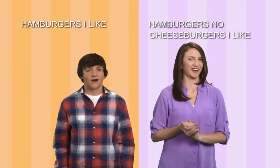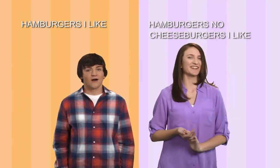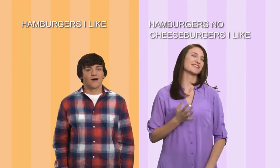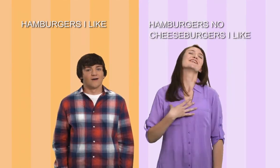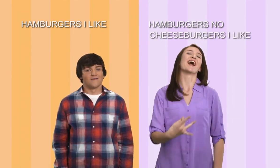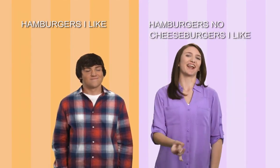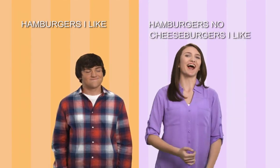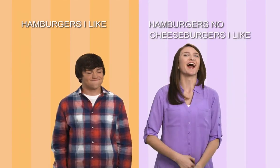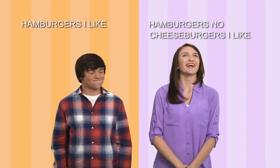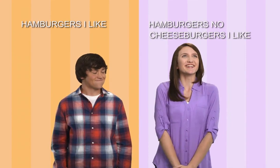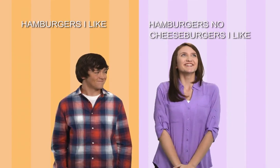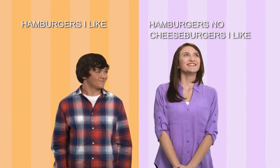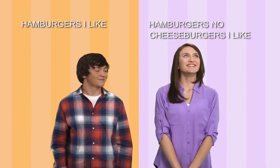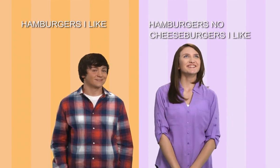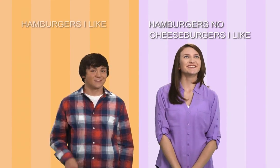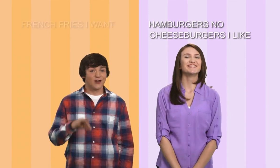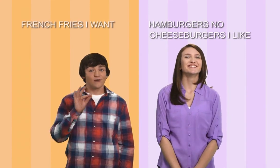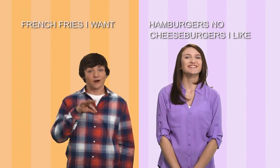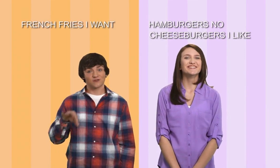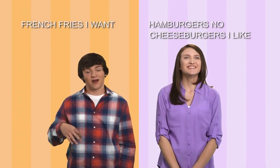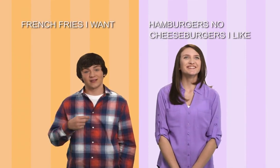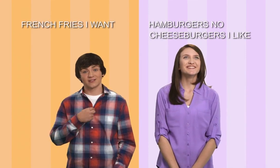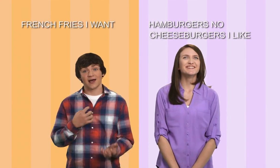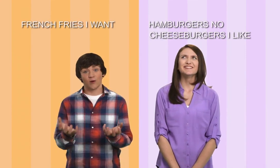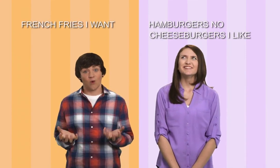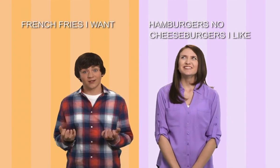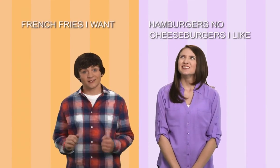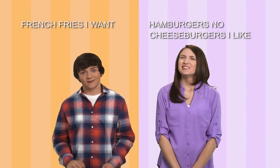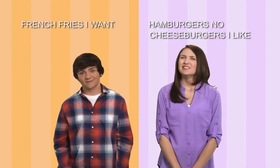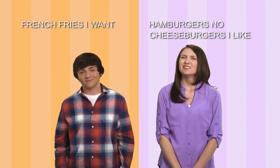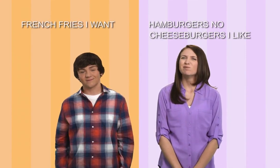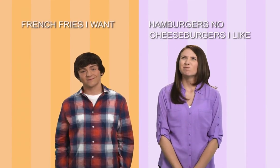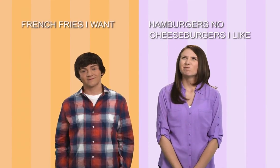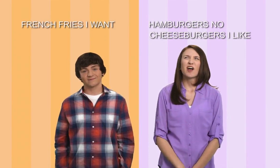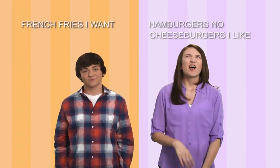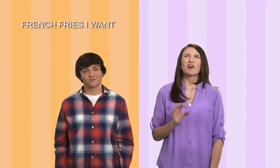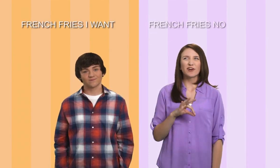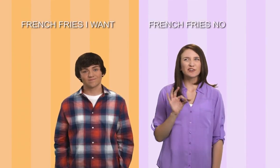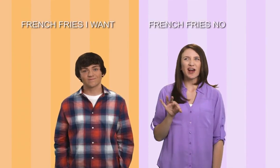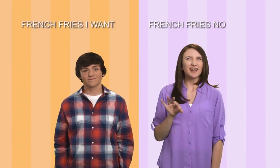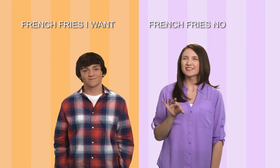Cheeseburgers, I like. French fries, I want. French fries?